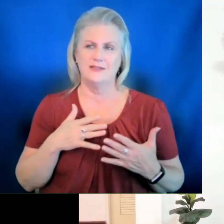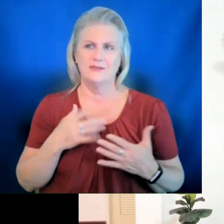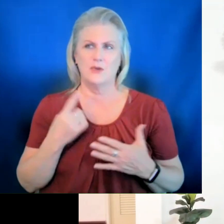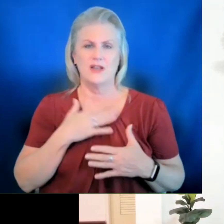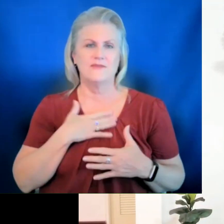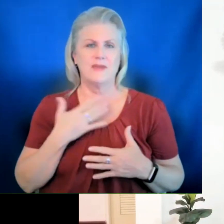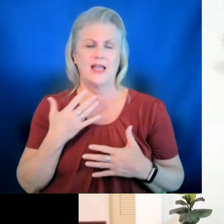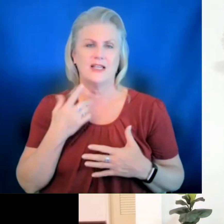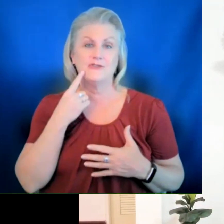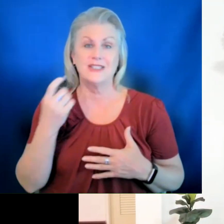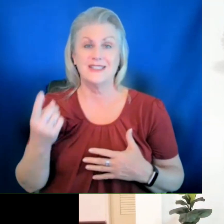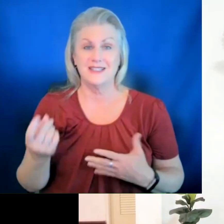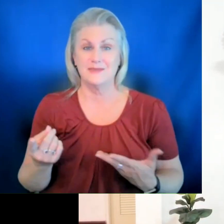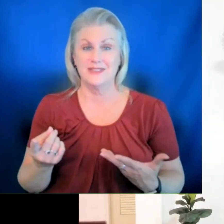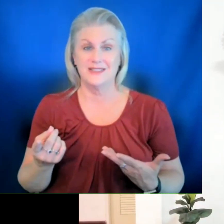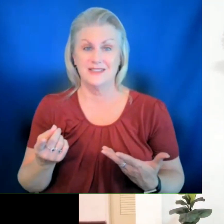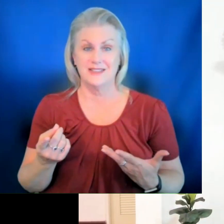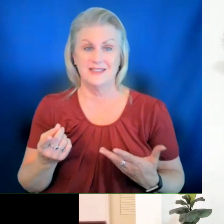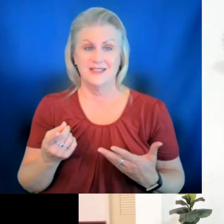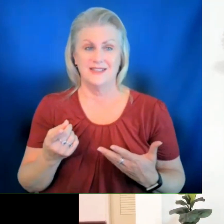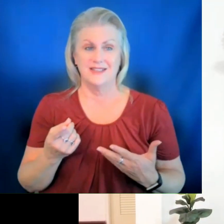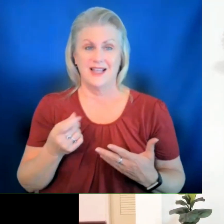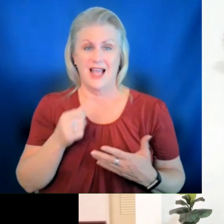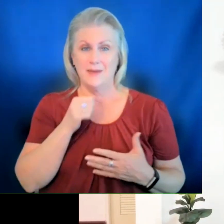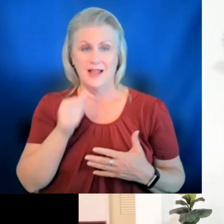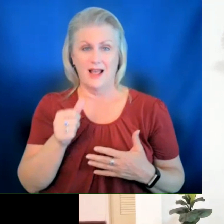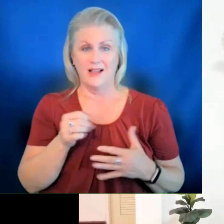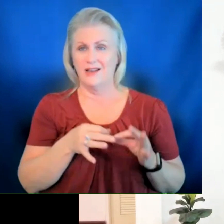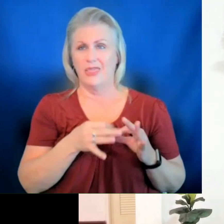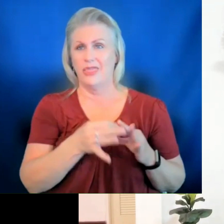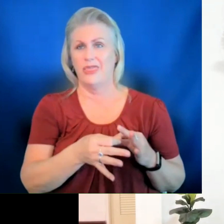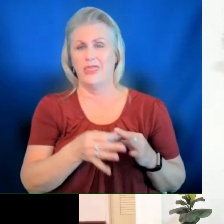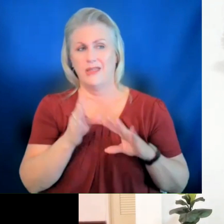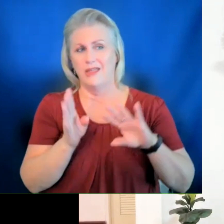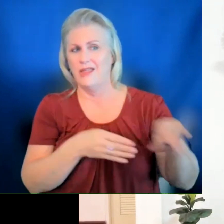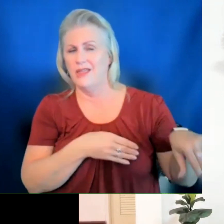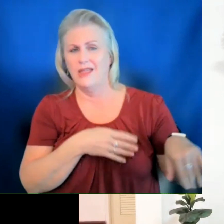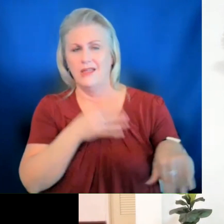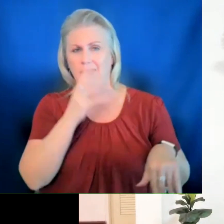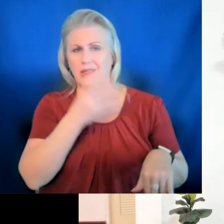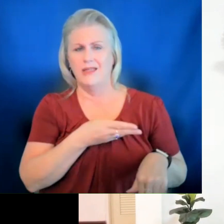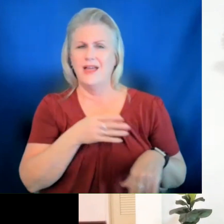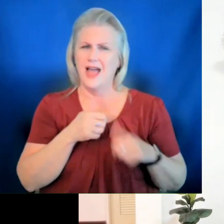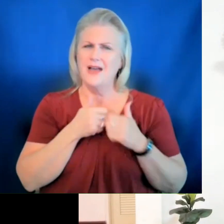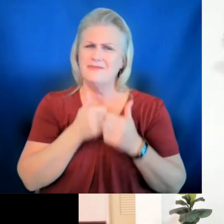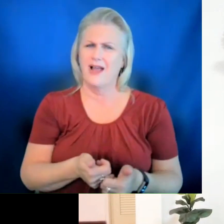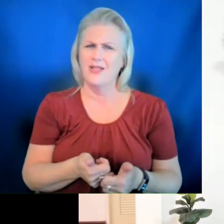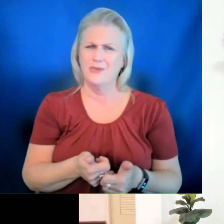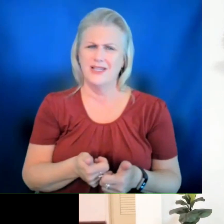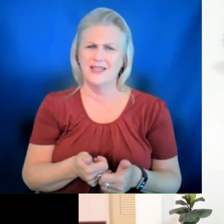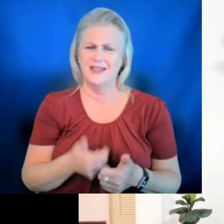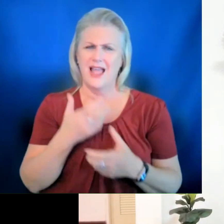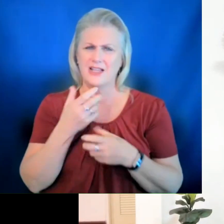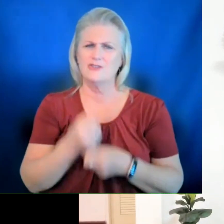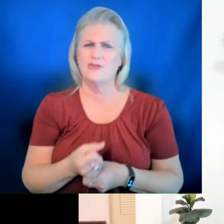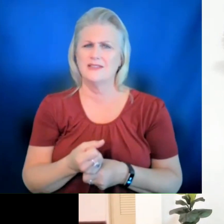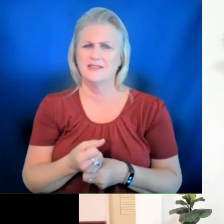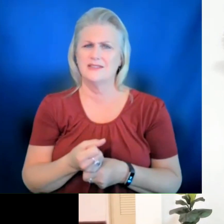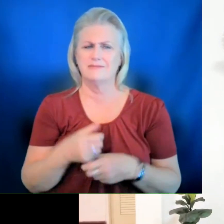soul desires. This is one of my dreams that I'm not going to put behind